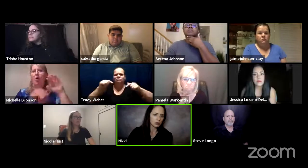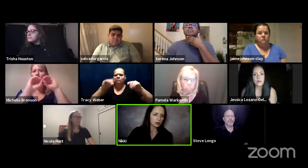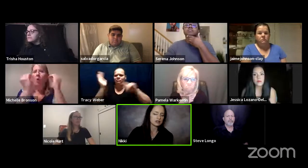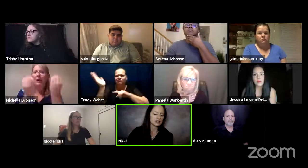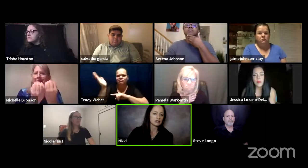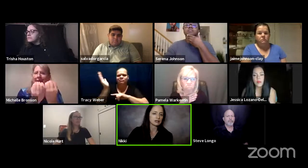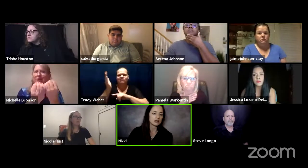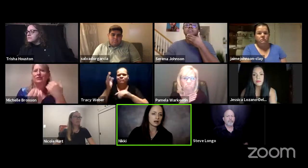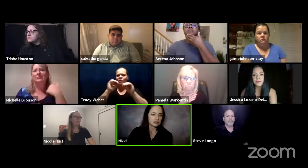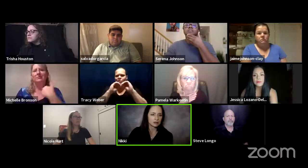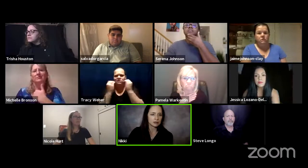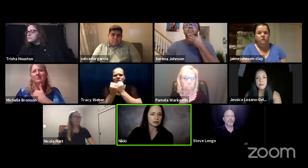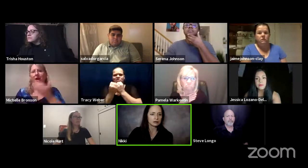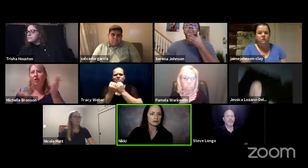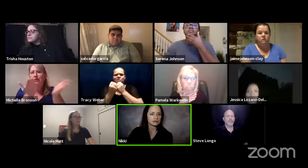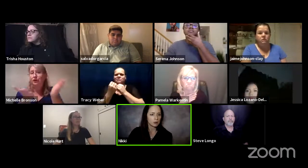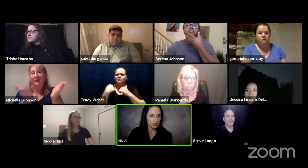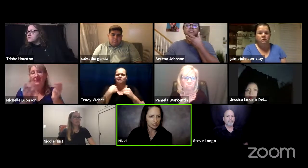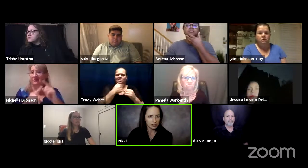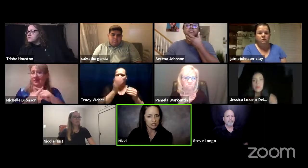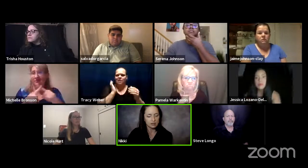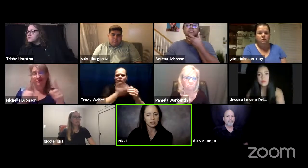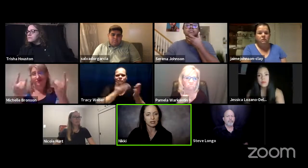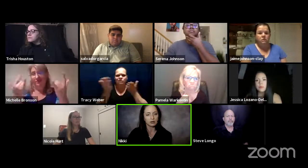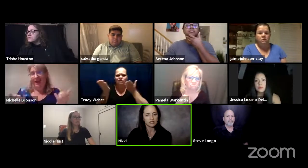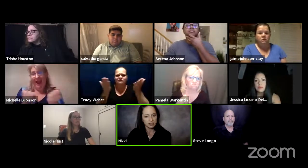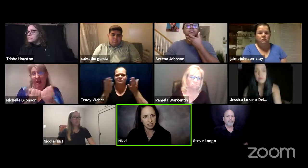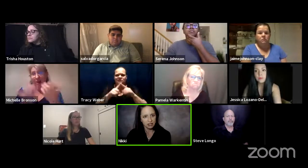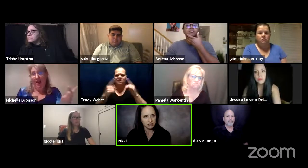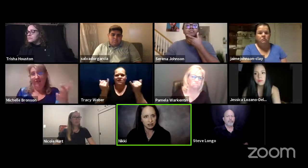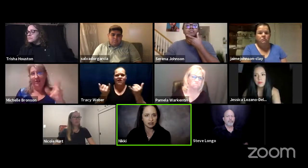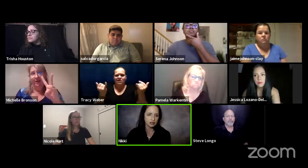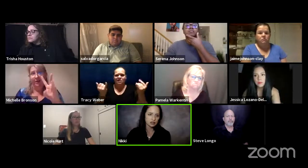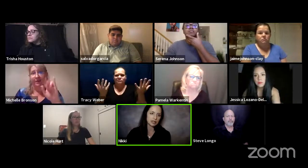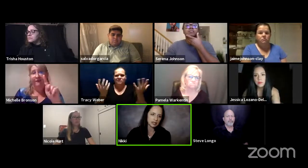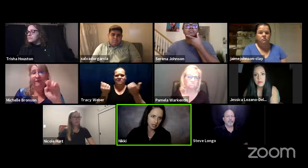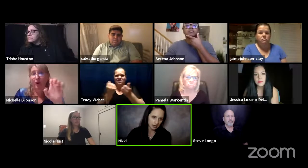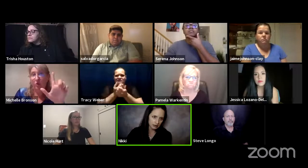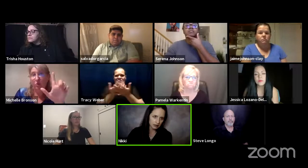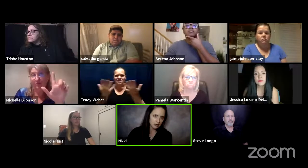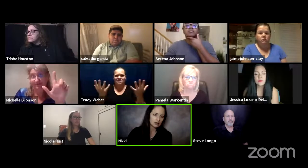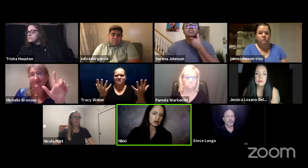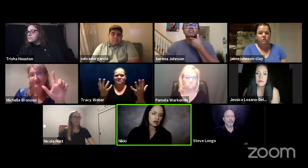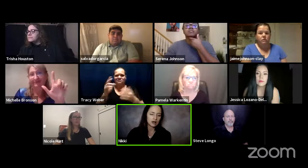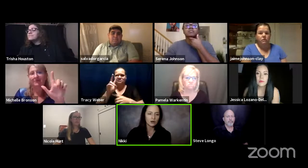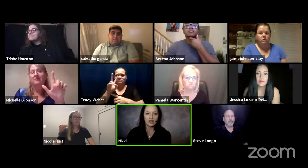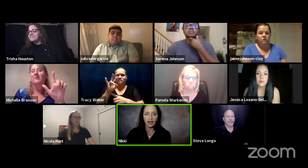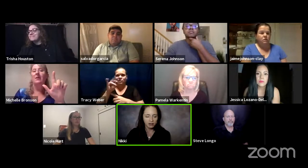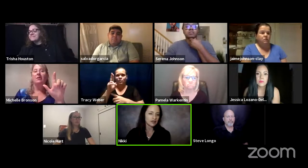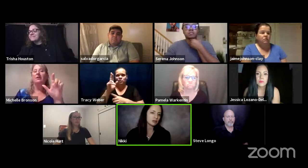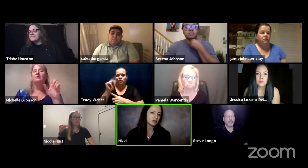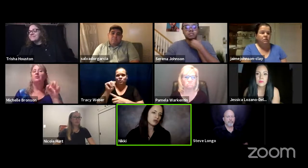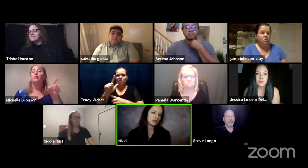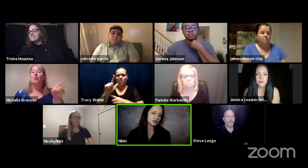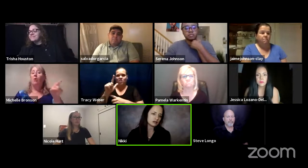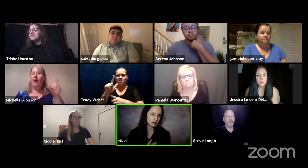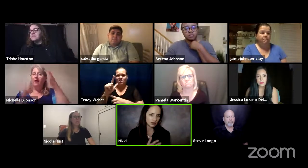booths and people from organizations making presentations and such. But again, with everything moving to the